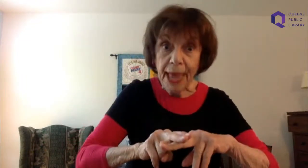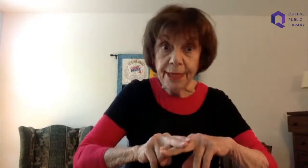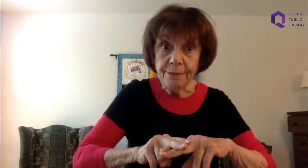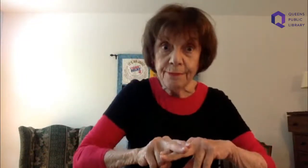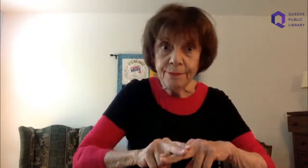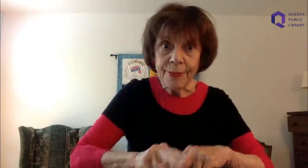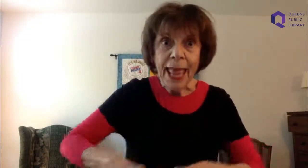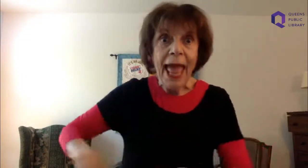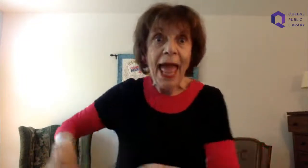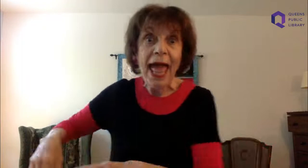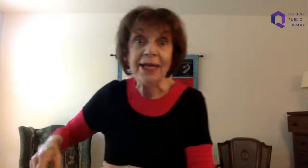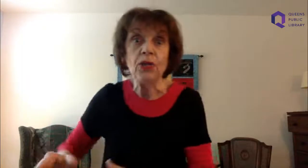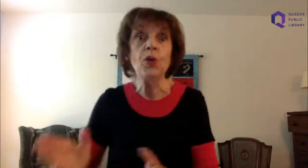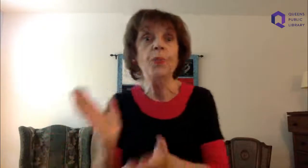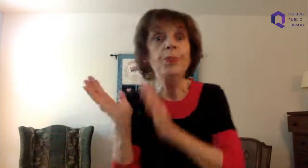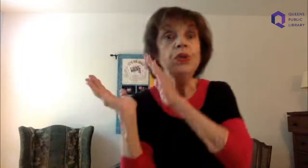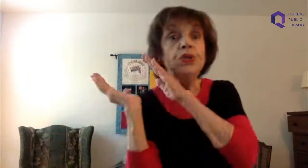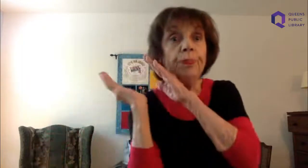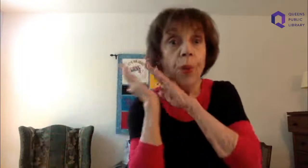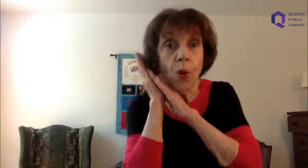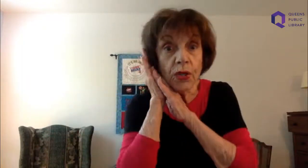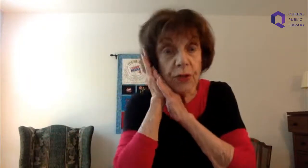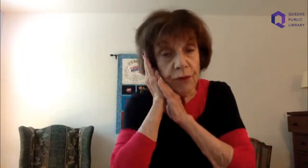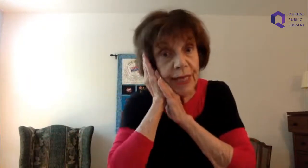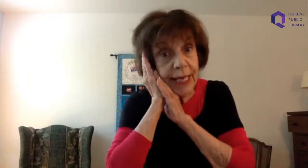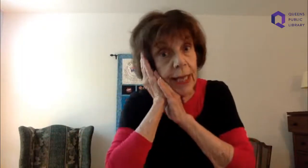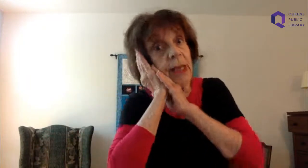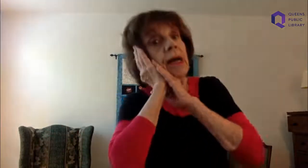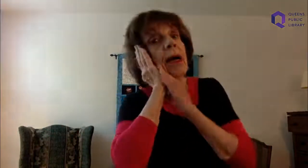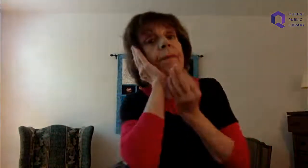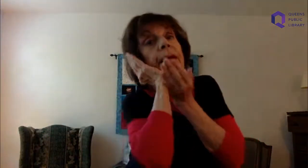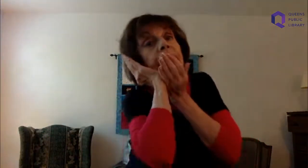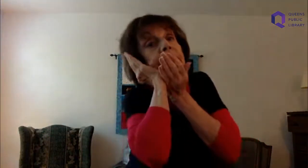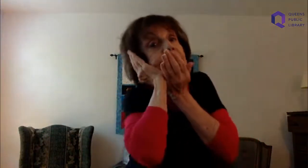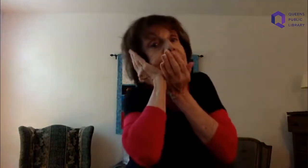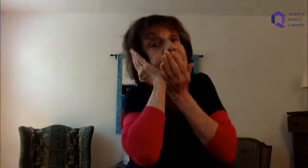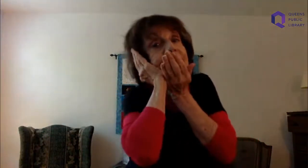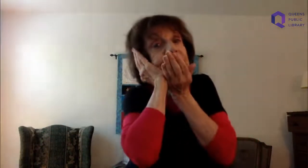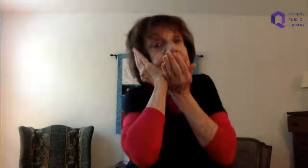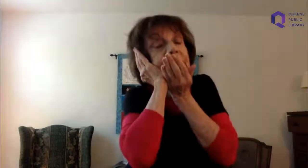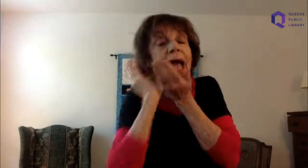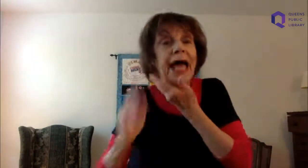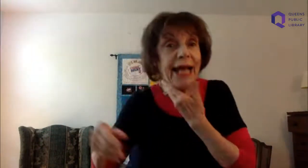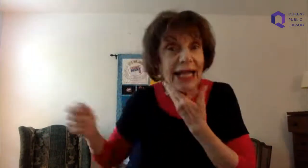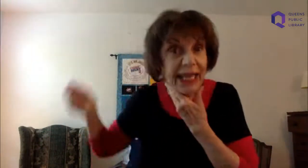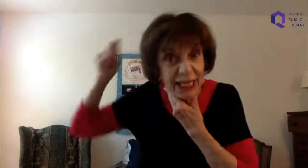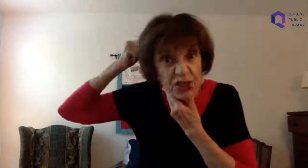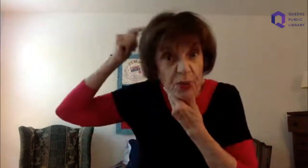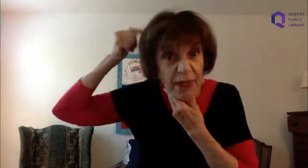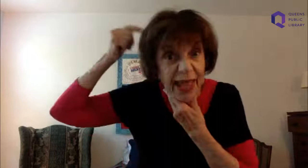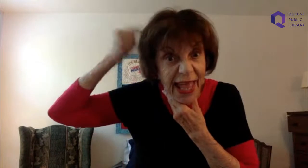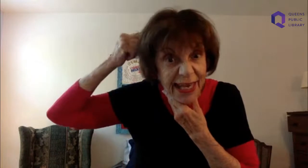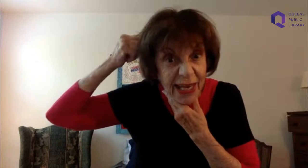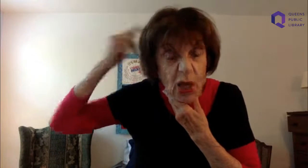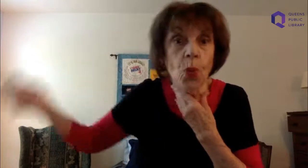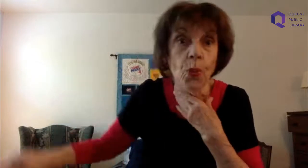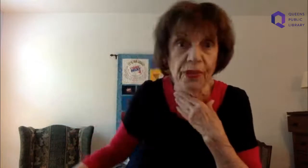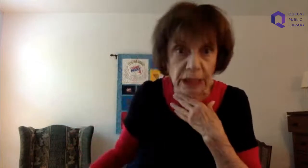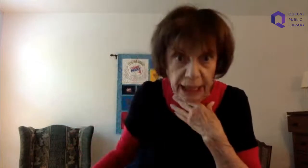bed and you put your paws over here? Catch it, and I'll hit you on the head with a